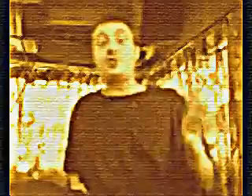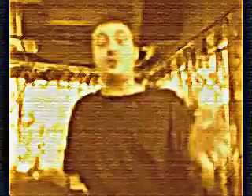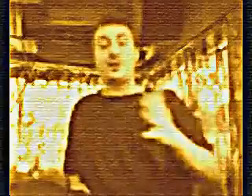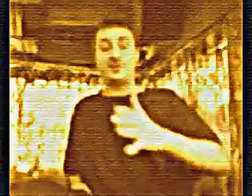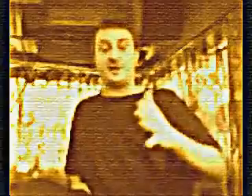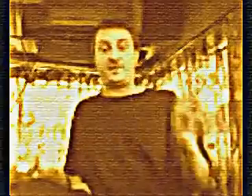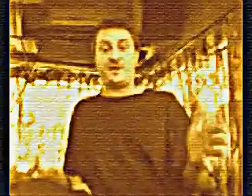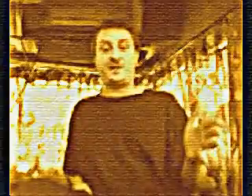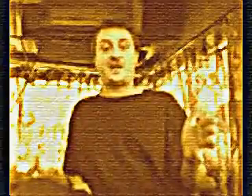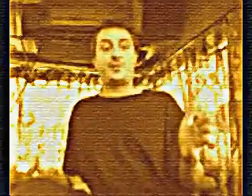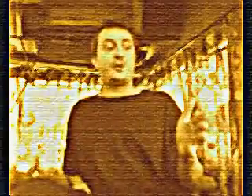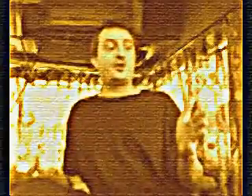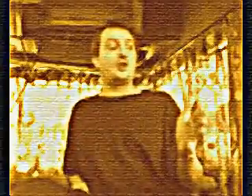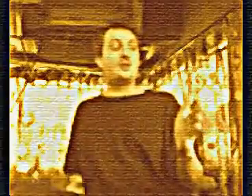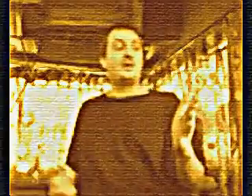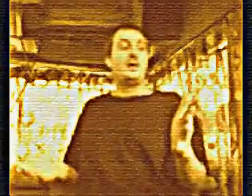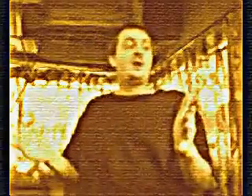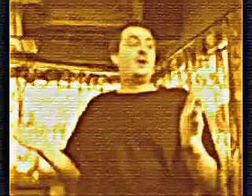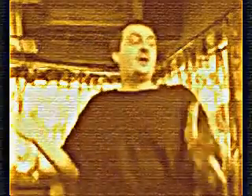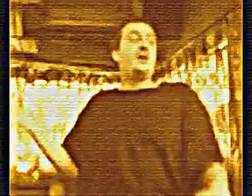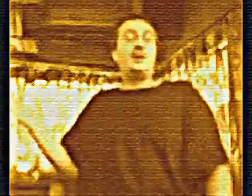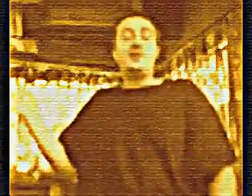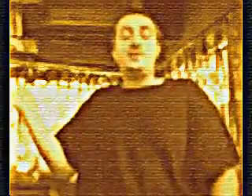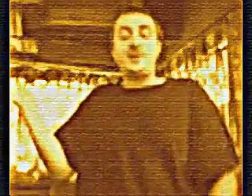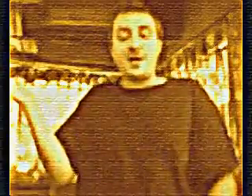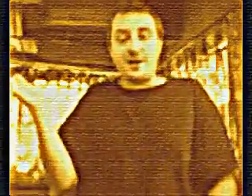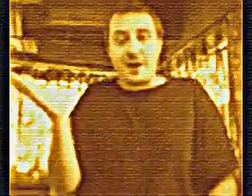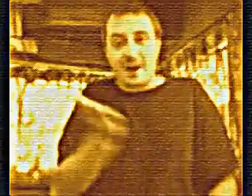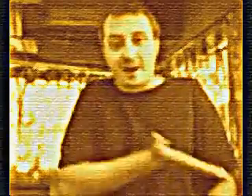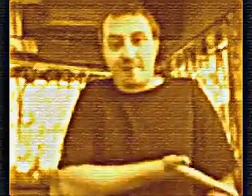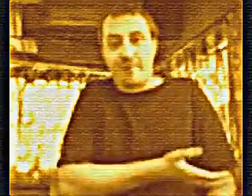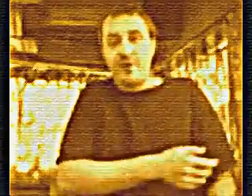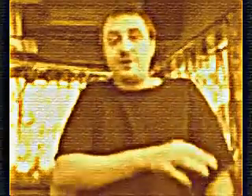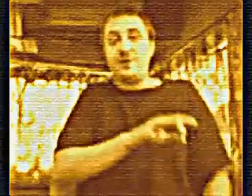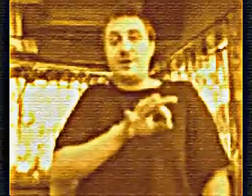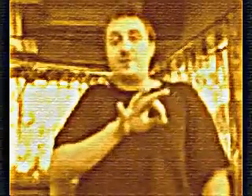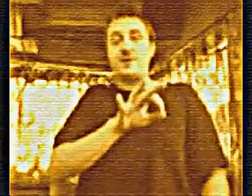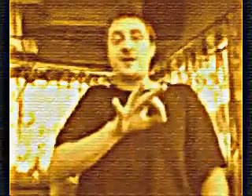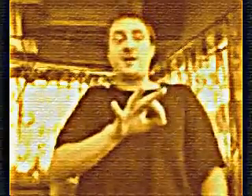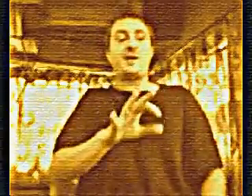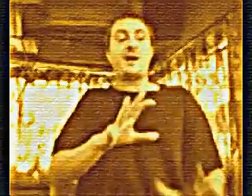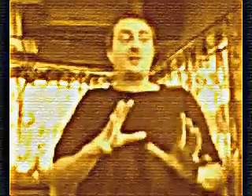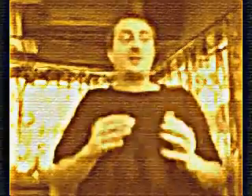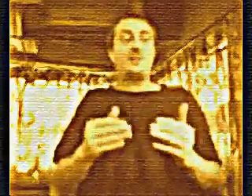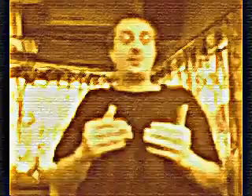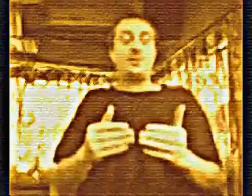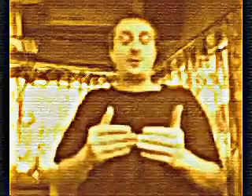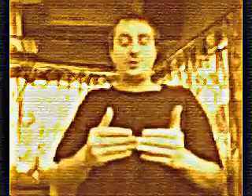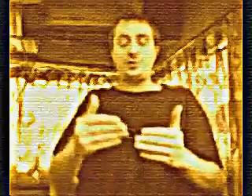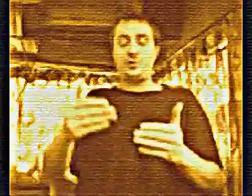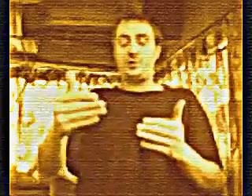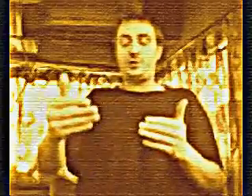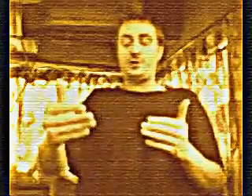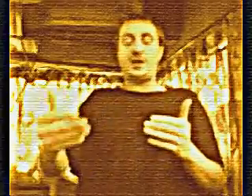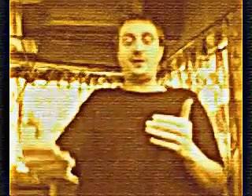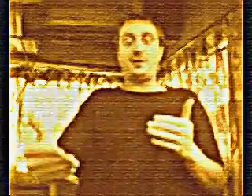need a significant salary adjustment. It needs to be cut in half. You need to be taking, actually, you should take